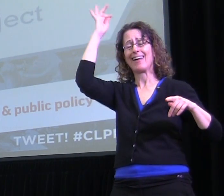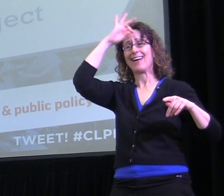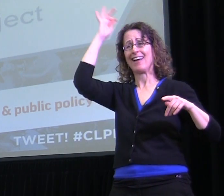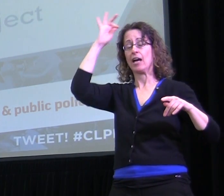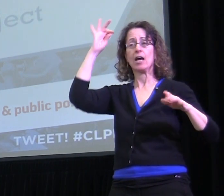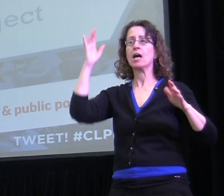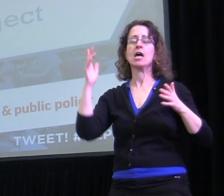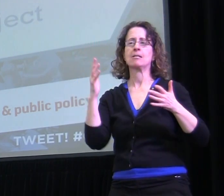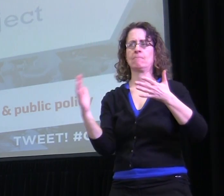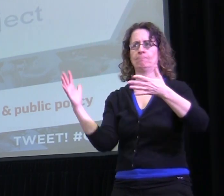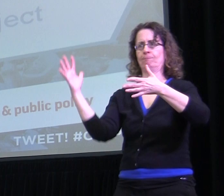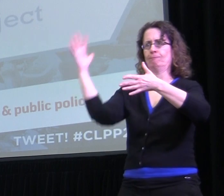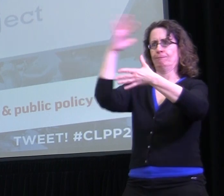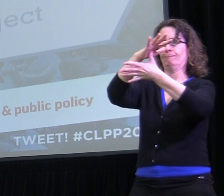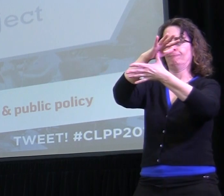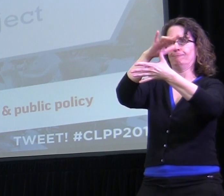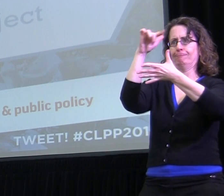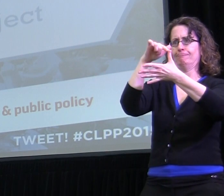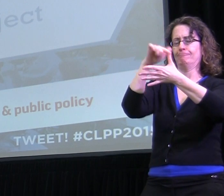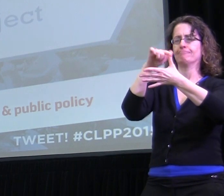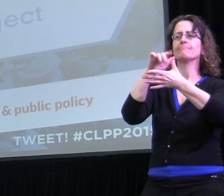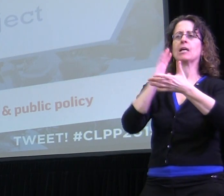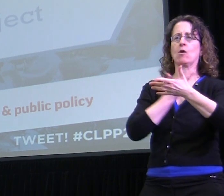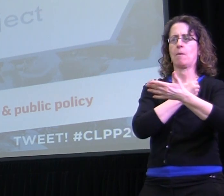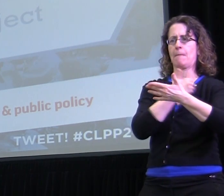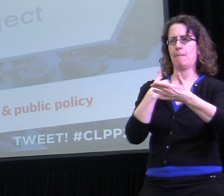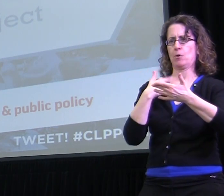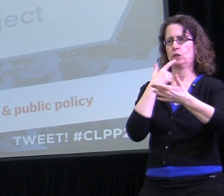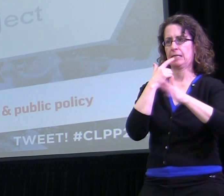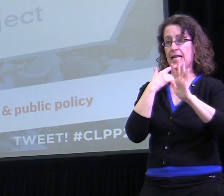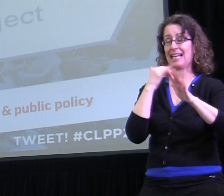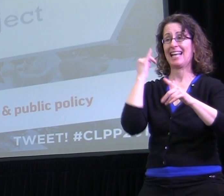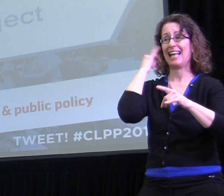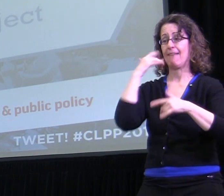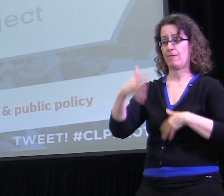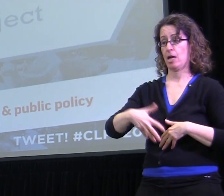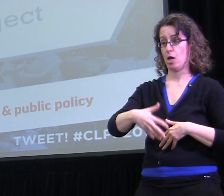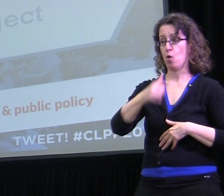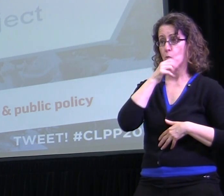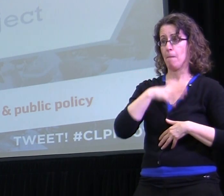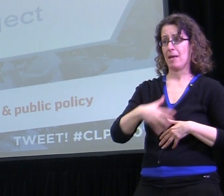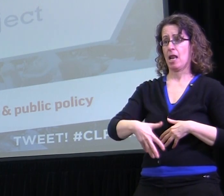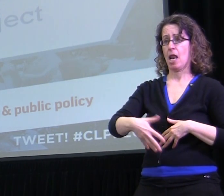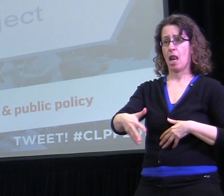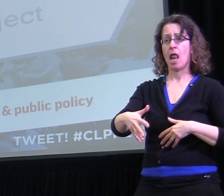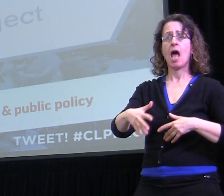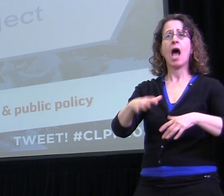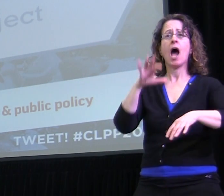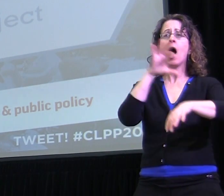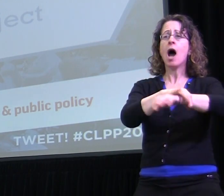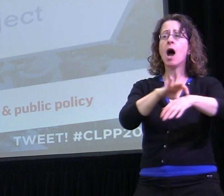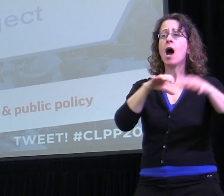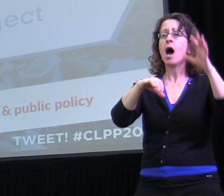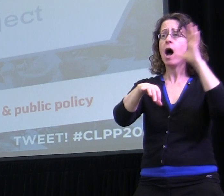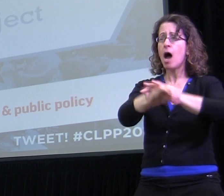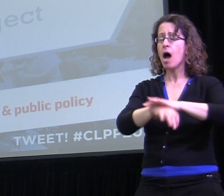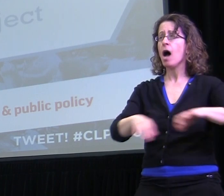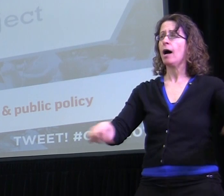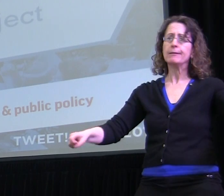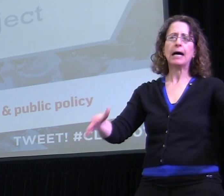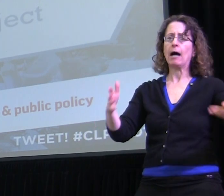us again and again is that shackling during pregnancy, labor, and postpartum was the worst